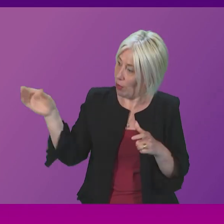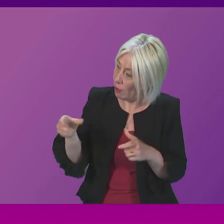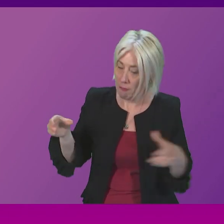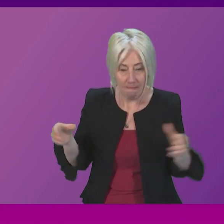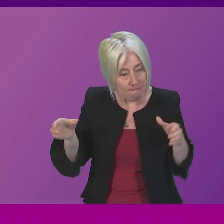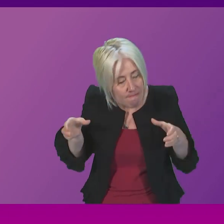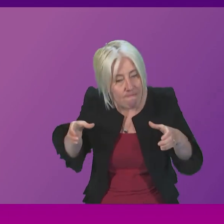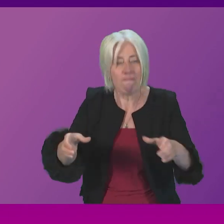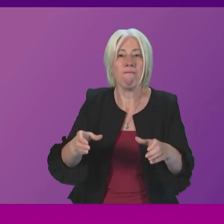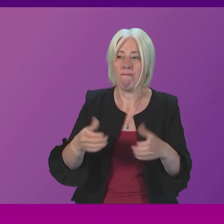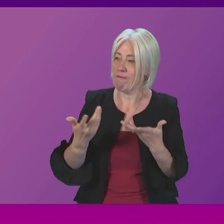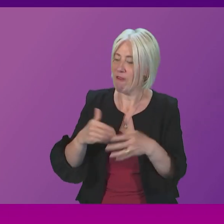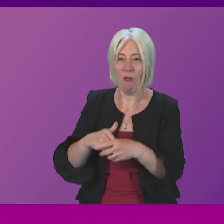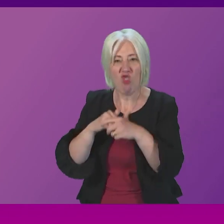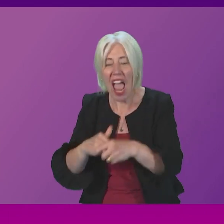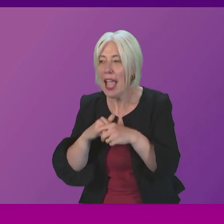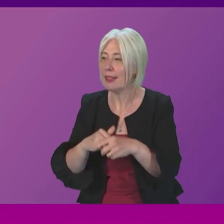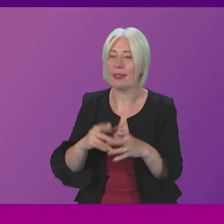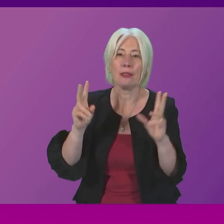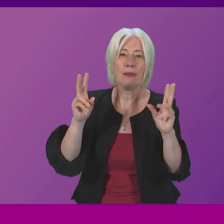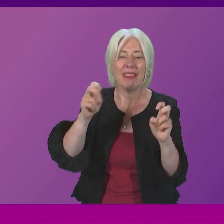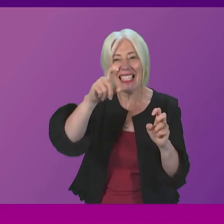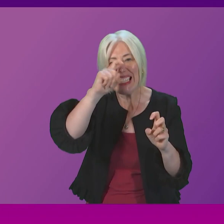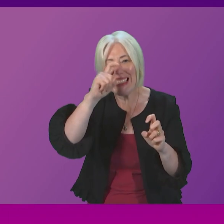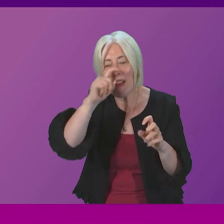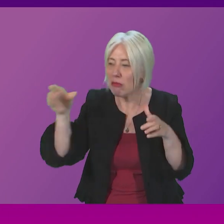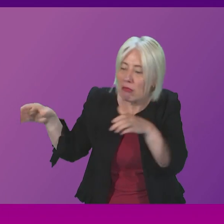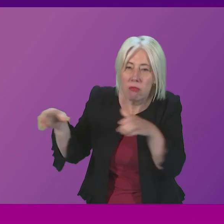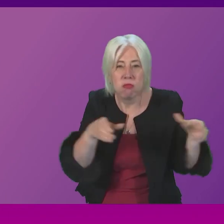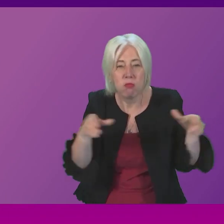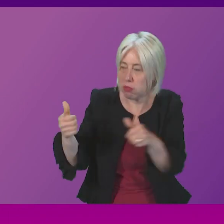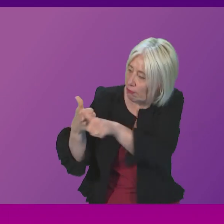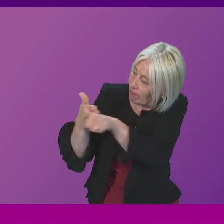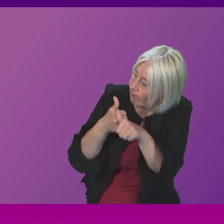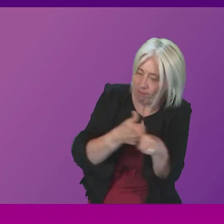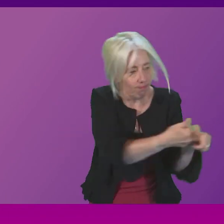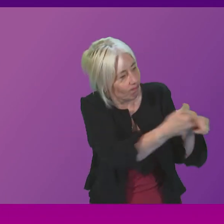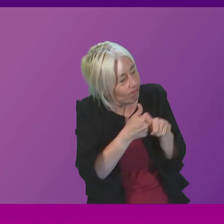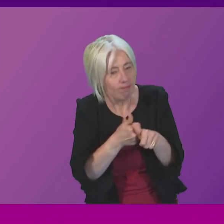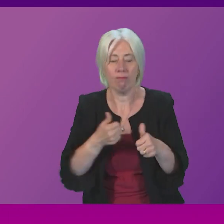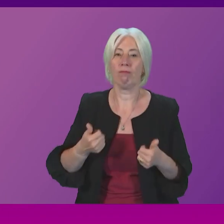your friends and sisters and others who are there next to you, standing in solidarity.